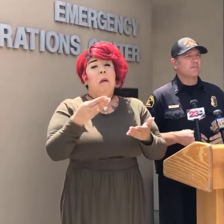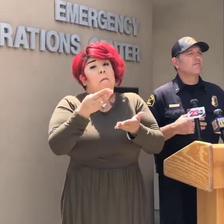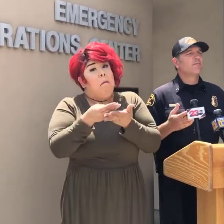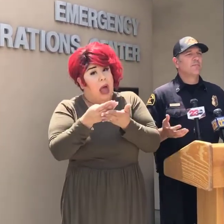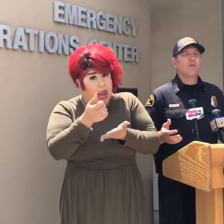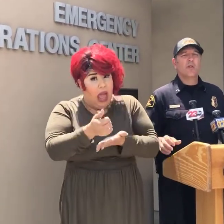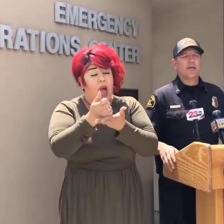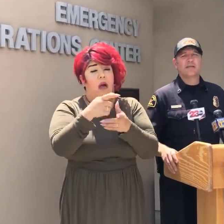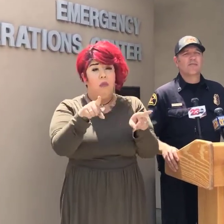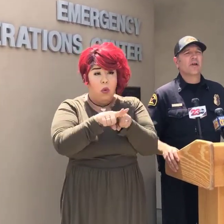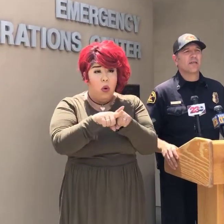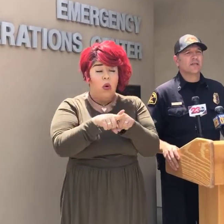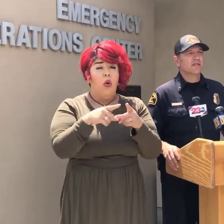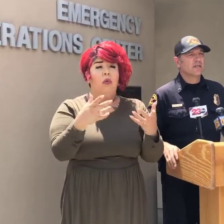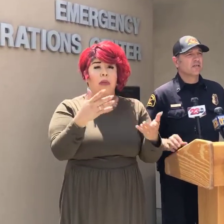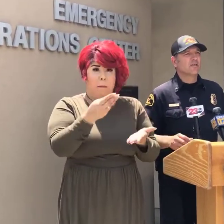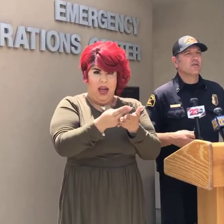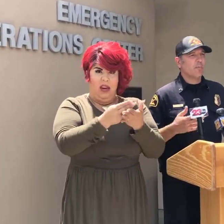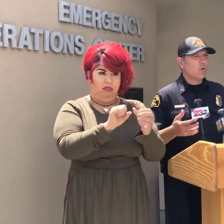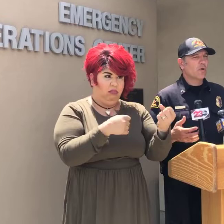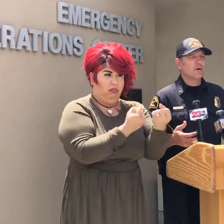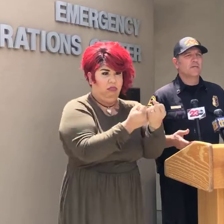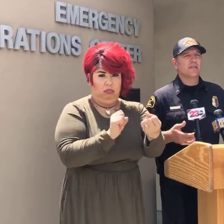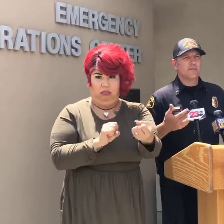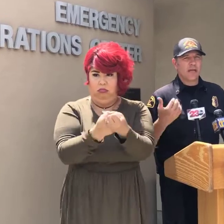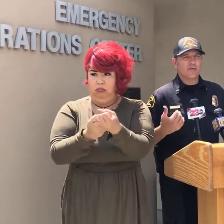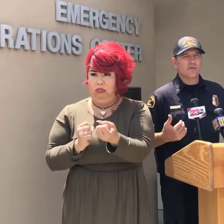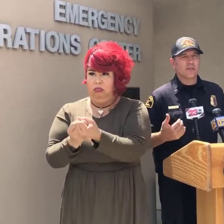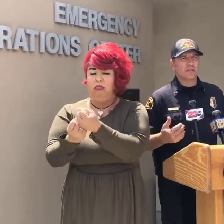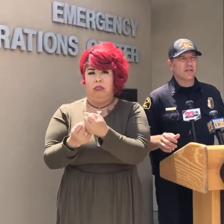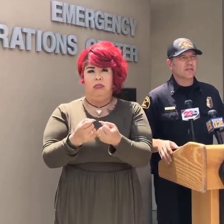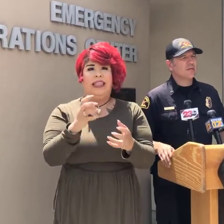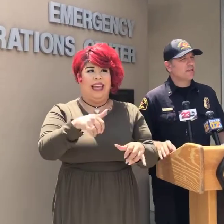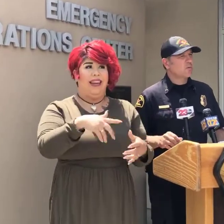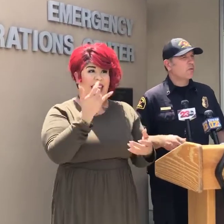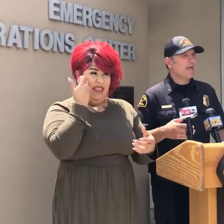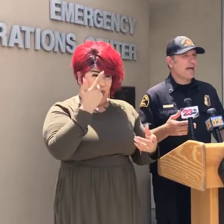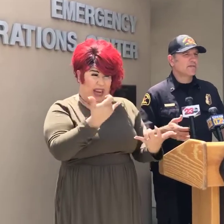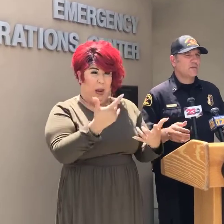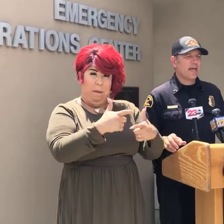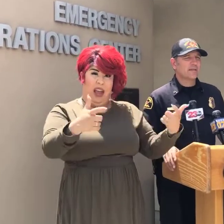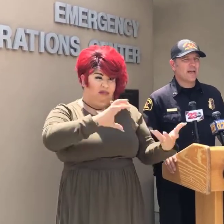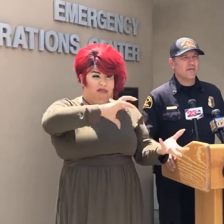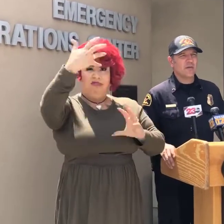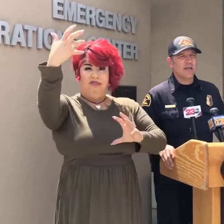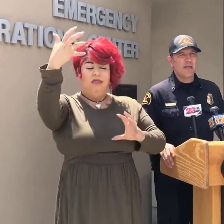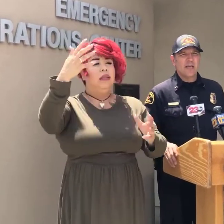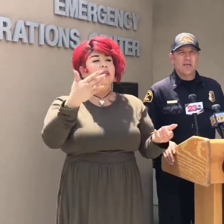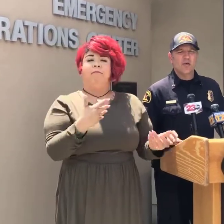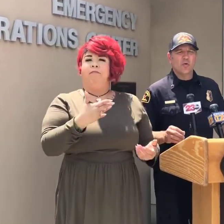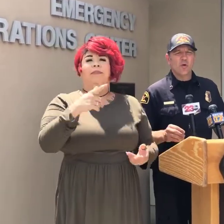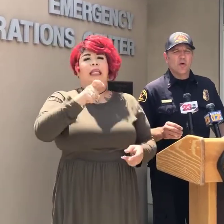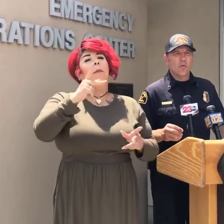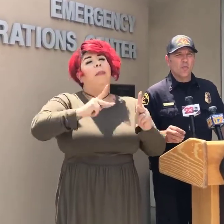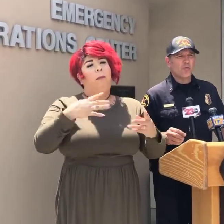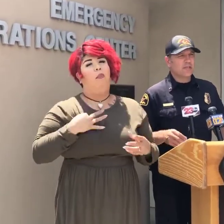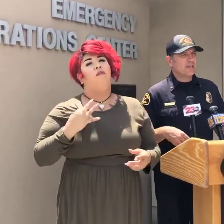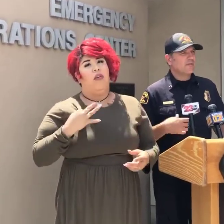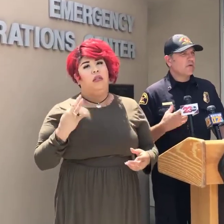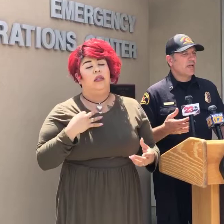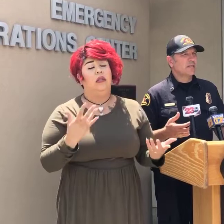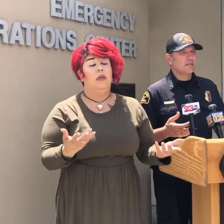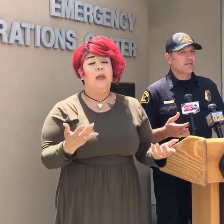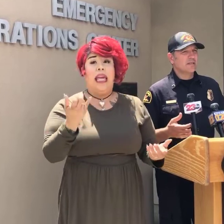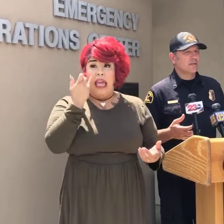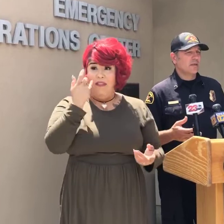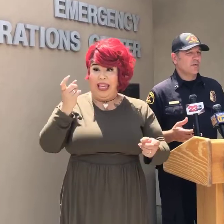helps these different agencies support these major incidents, and that's why we ask for that side of it. You know, when we